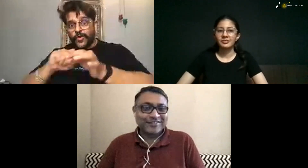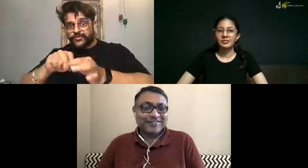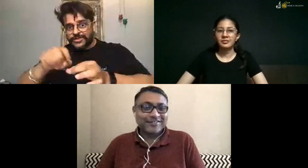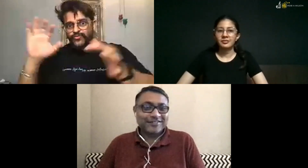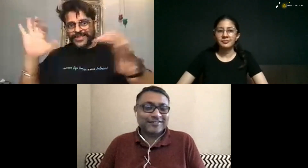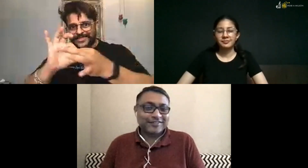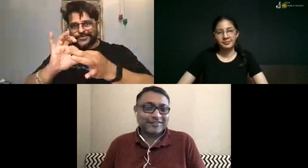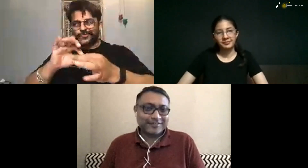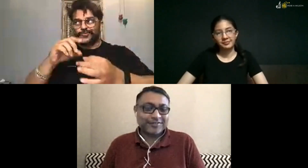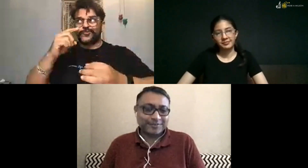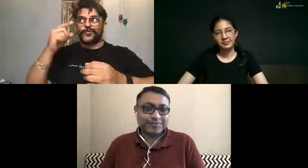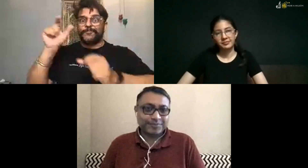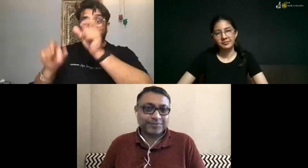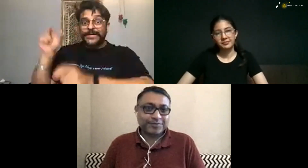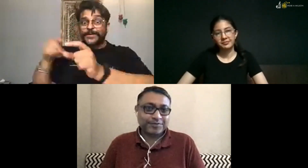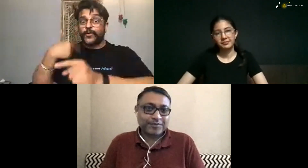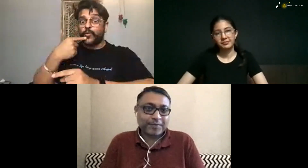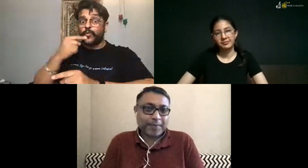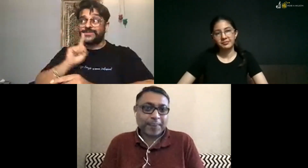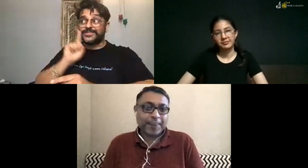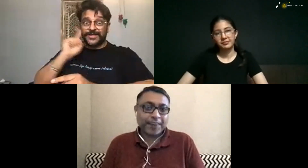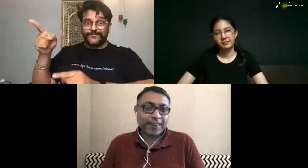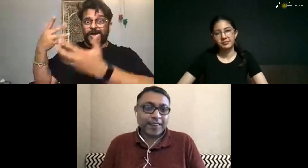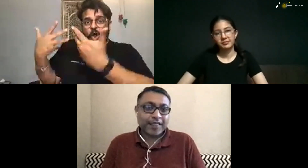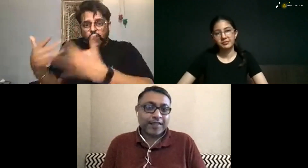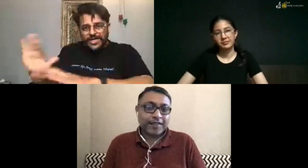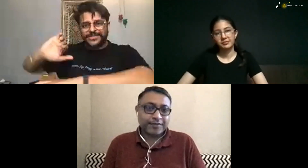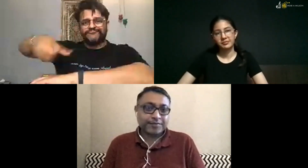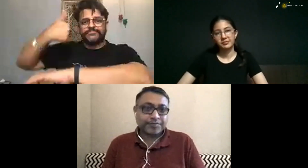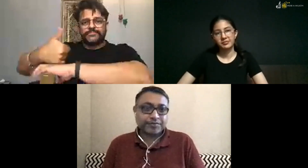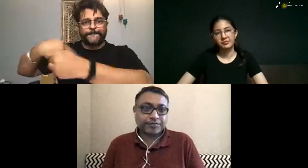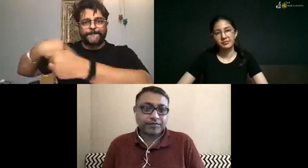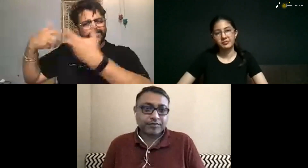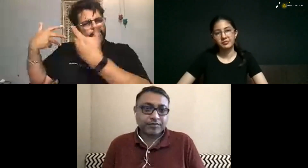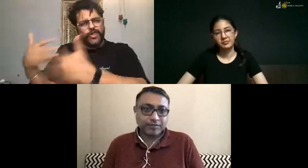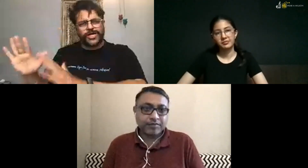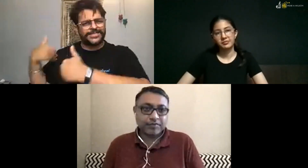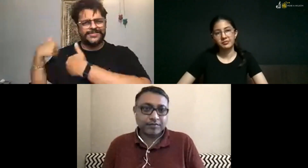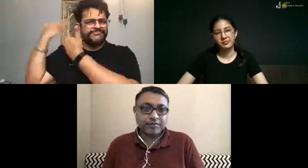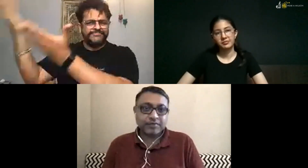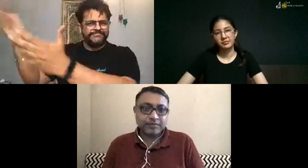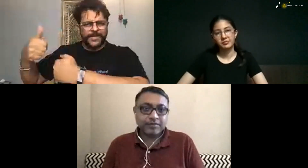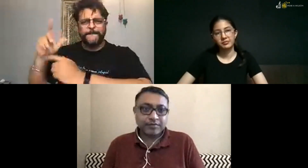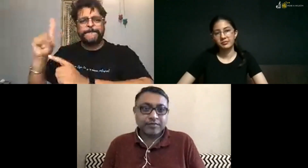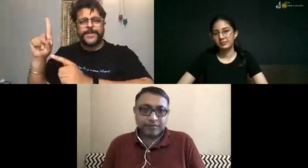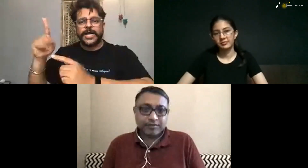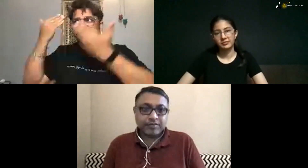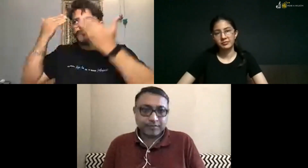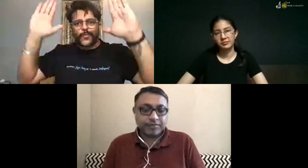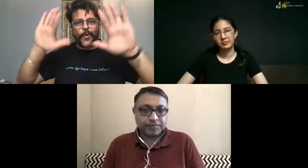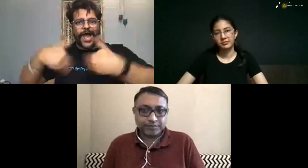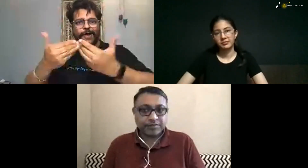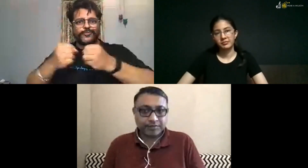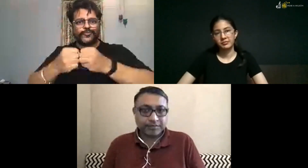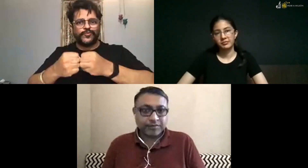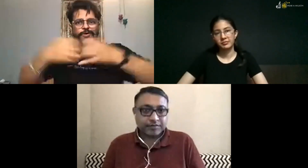growing. Other question for you related to people who are deaf and who have already set up their business. For long